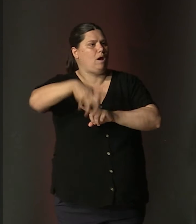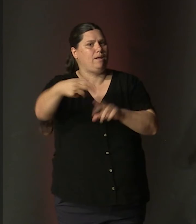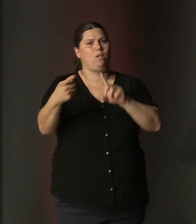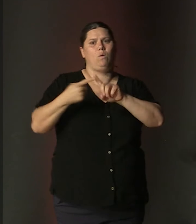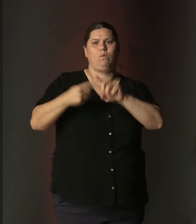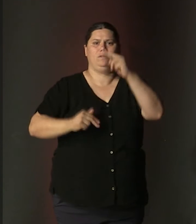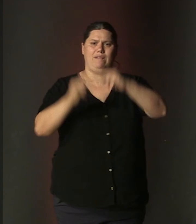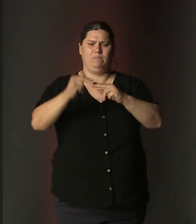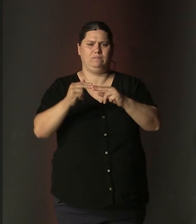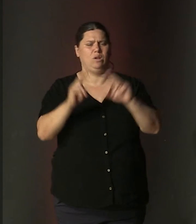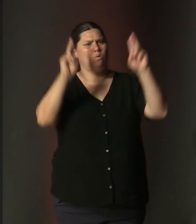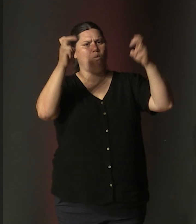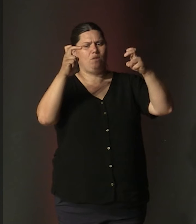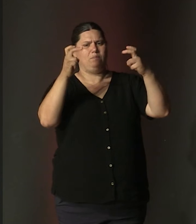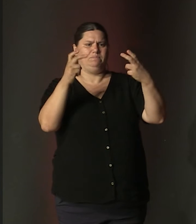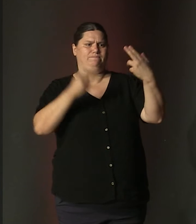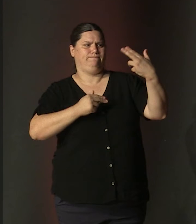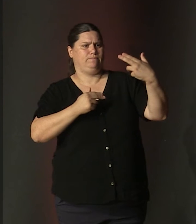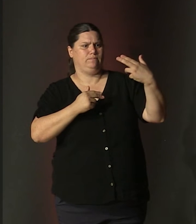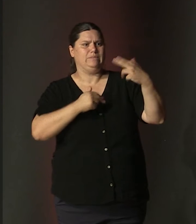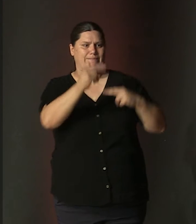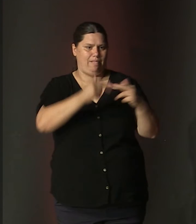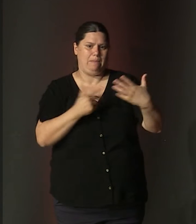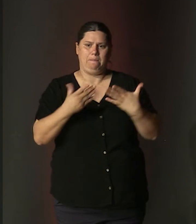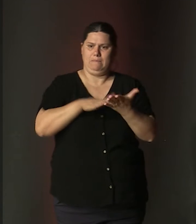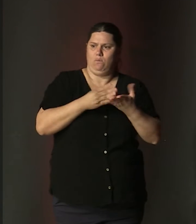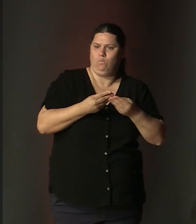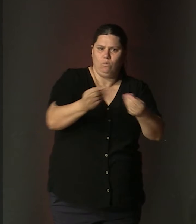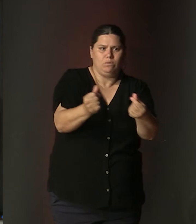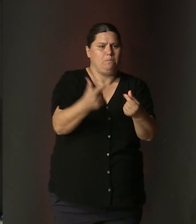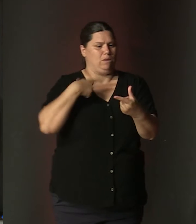call these development minerals because of their close links to poverty reduction.